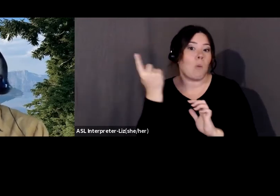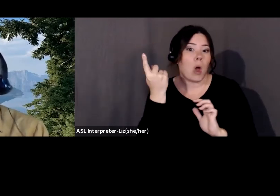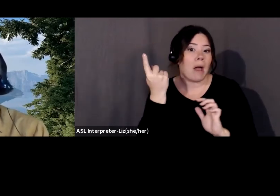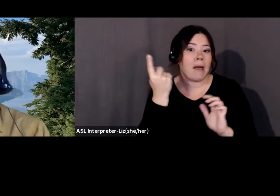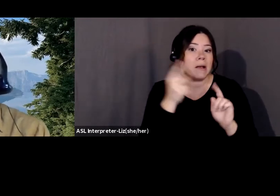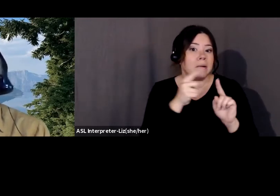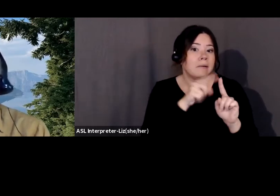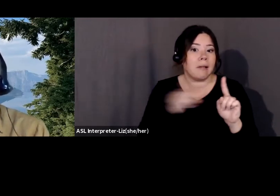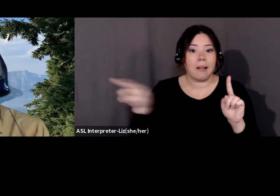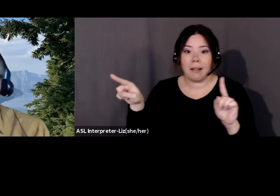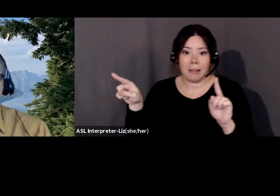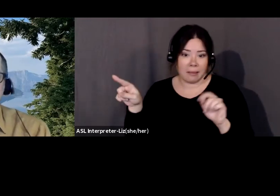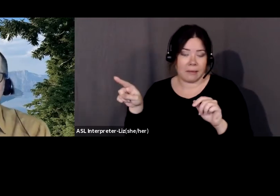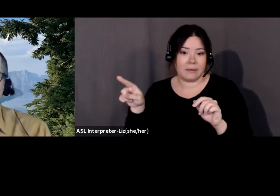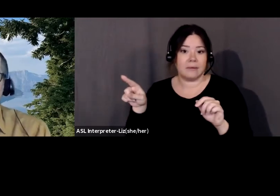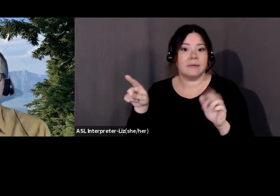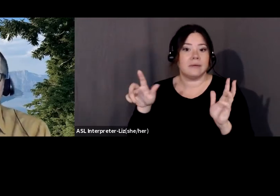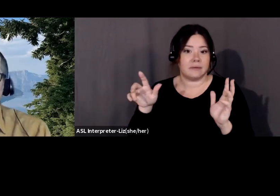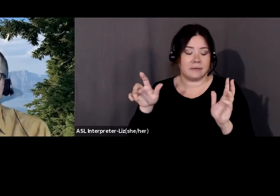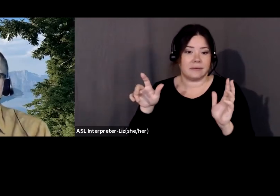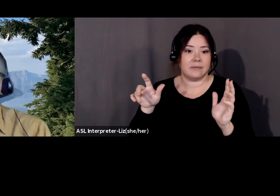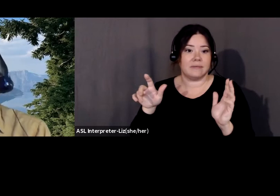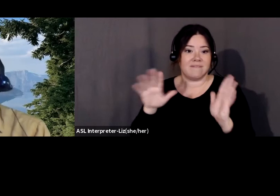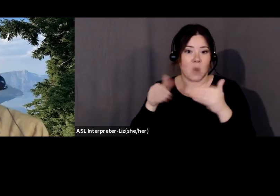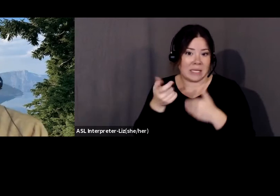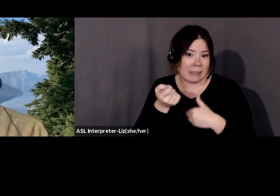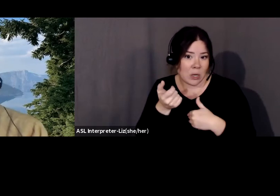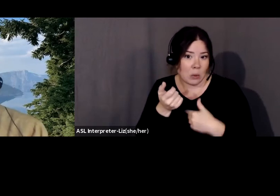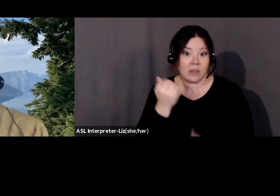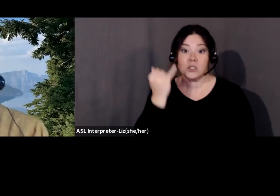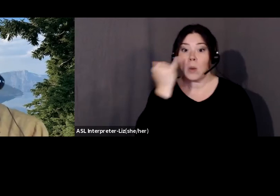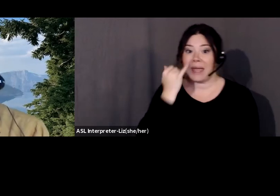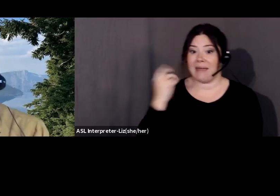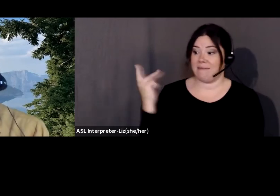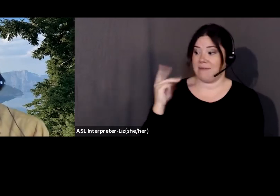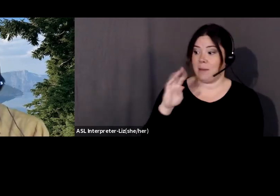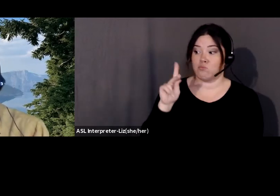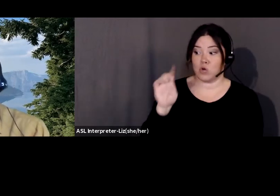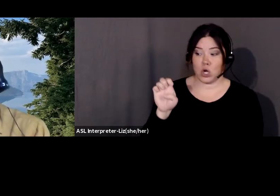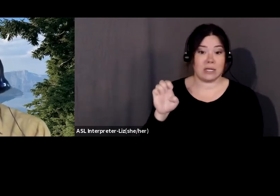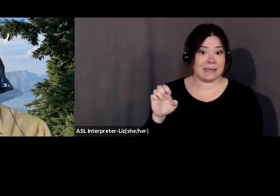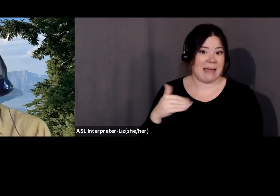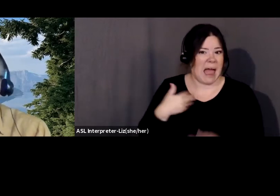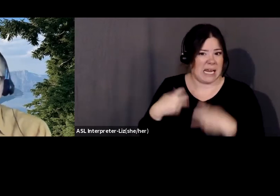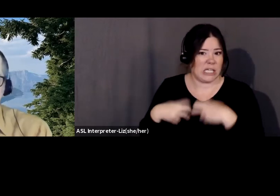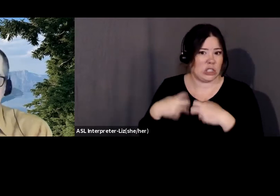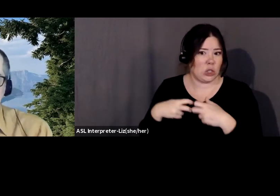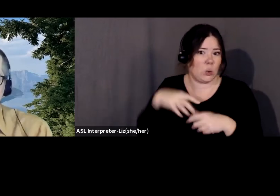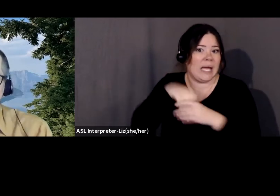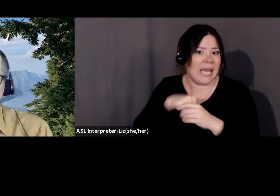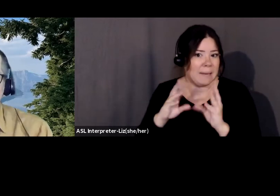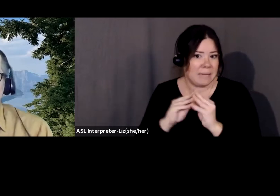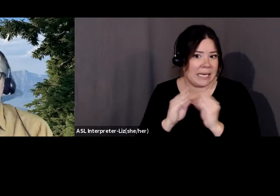if Brooke and I had an issue in a meeting and disagreed in front of other folks